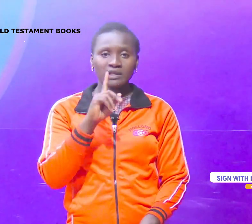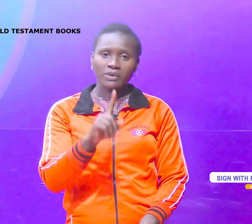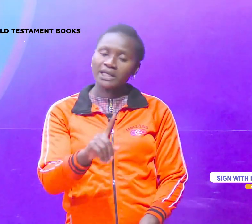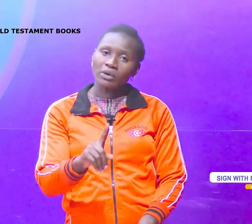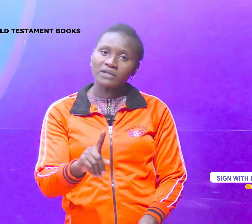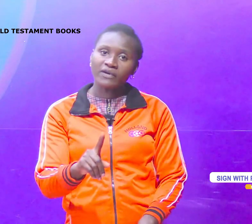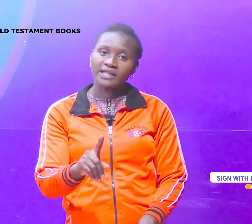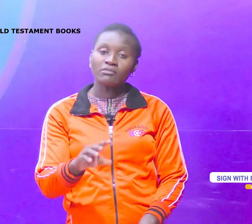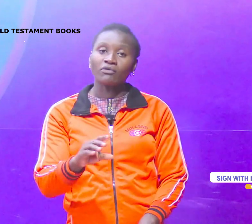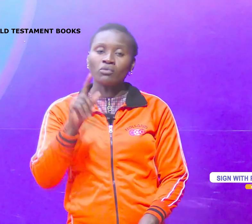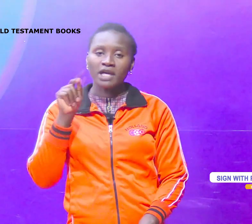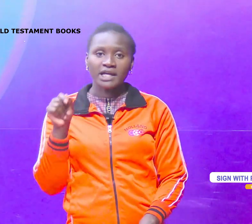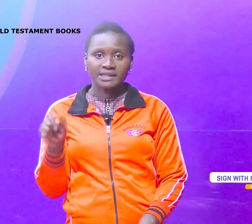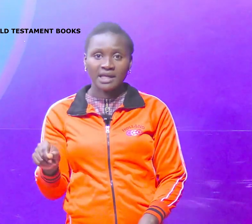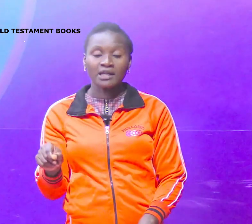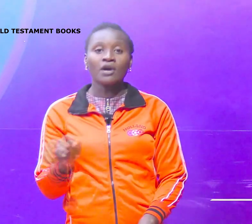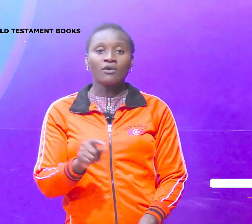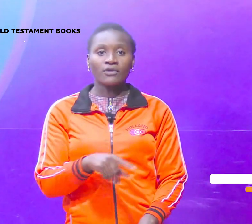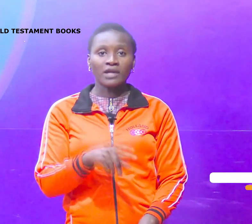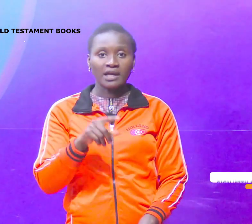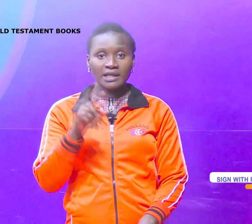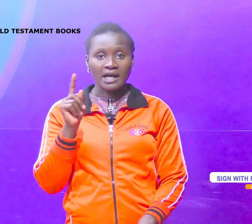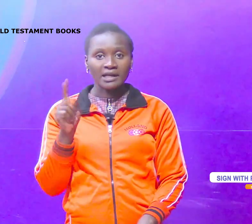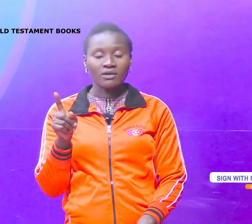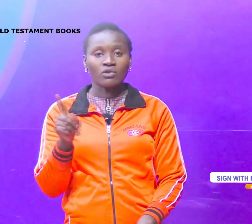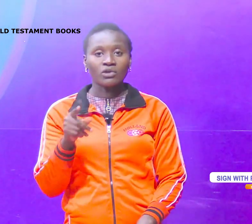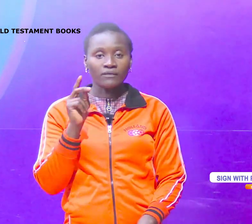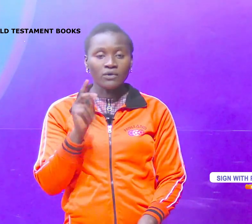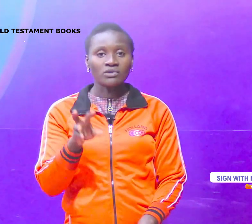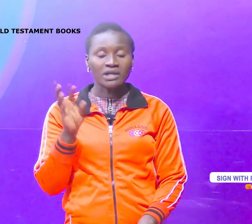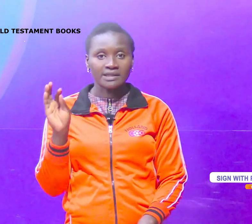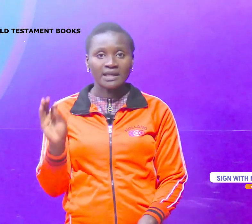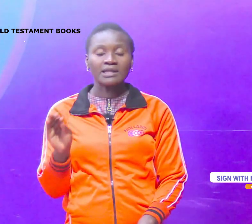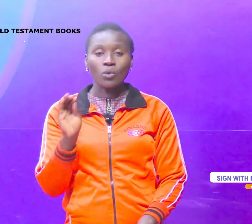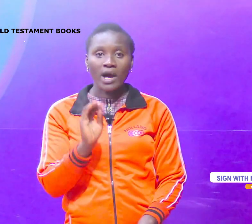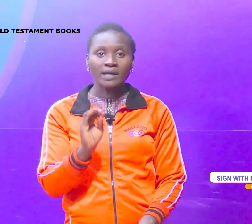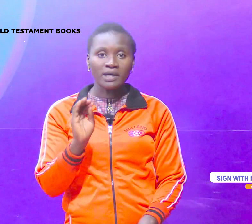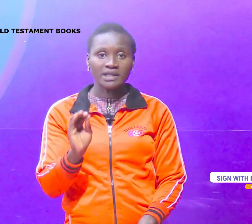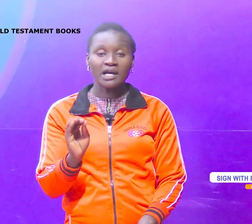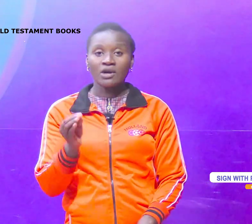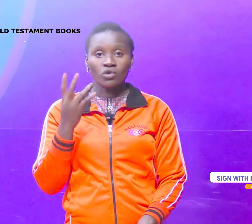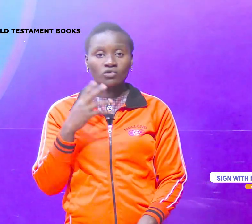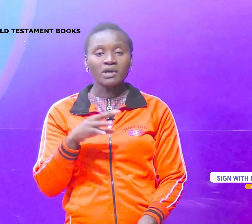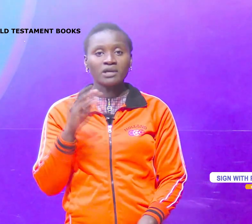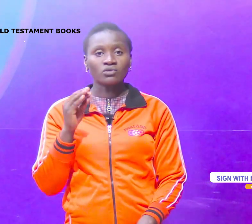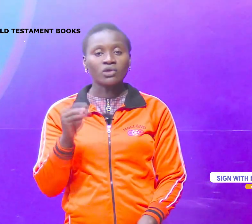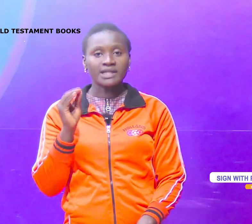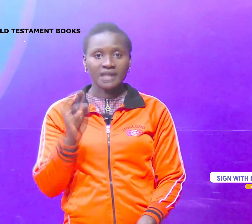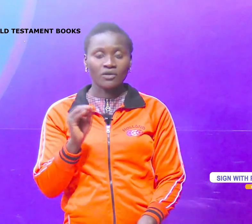the word first before you make a sign for the learner or the viewer to understand the word better, or to know the sign of the